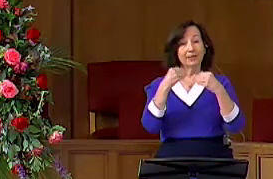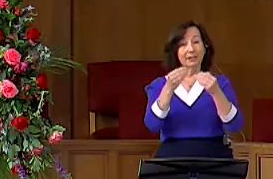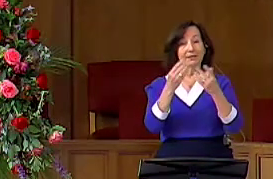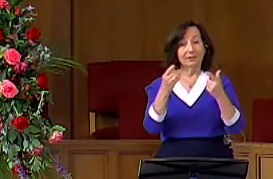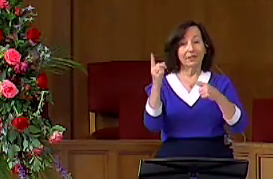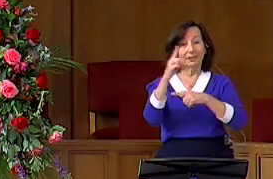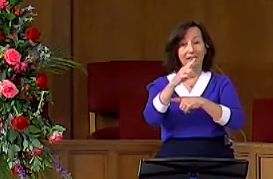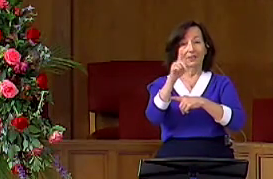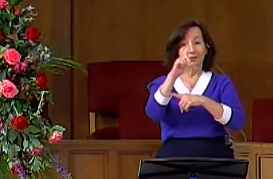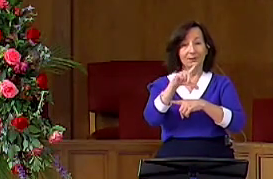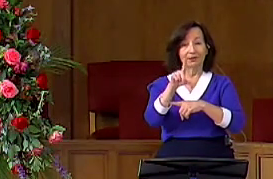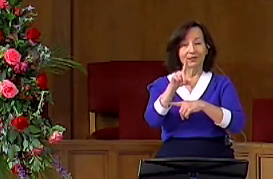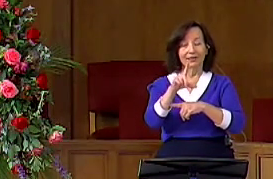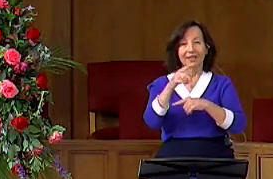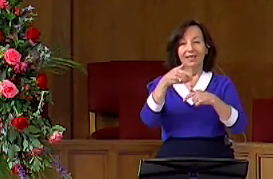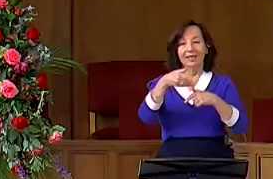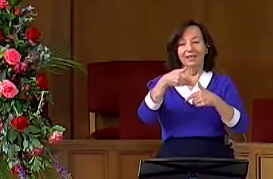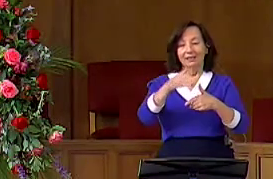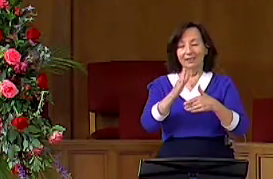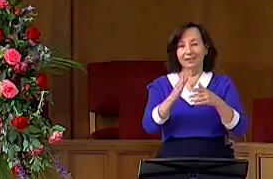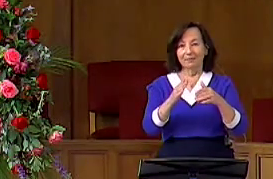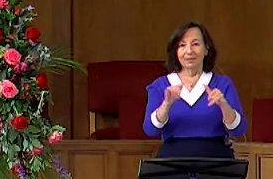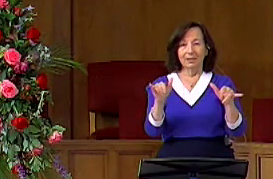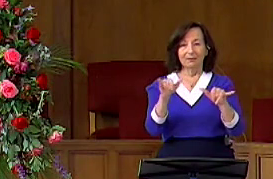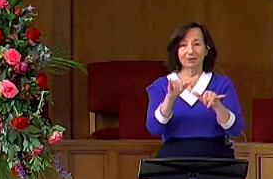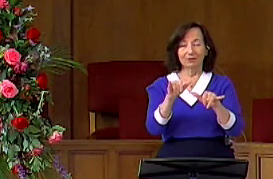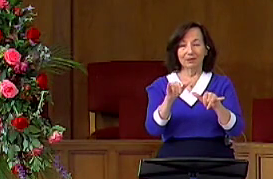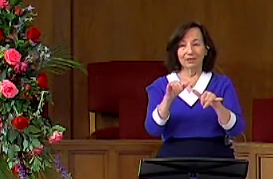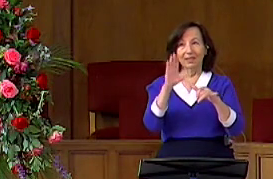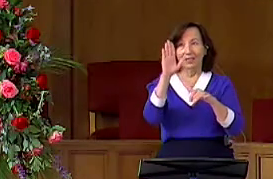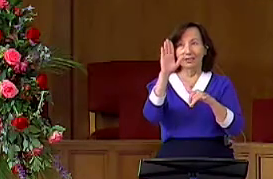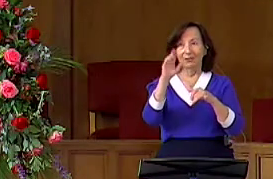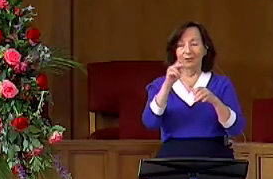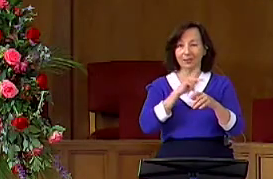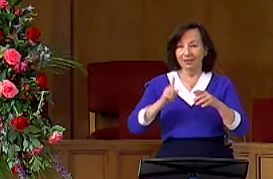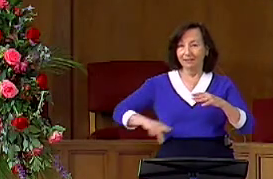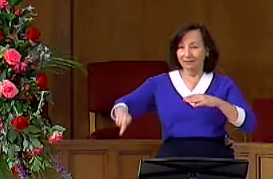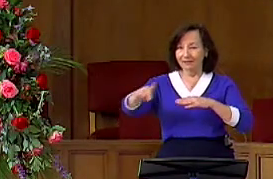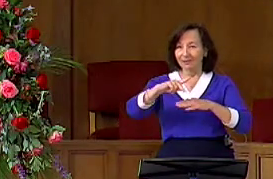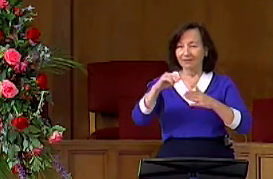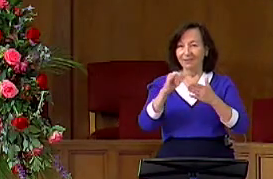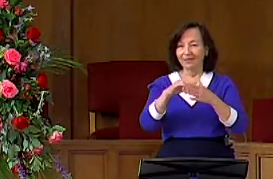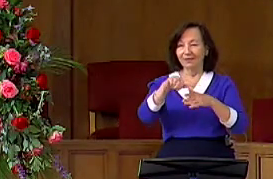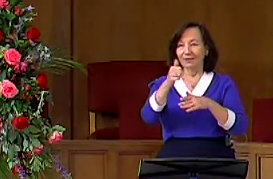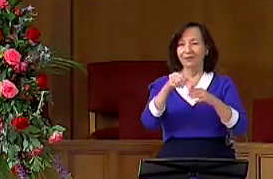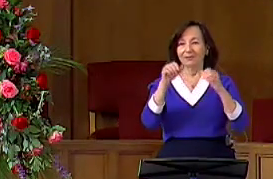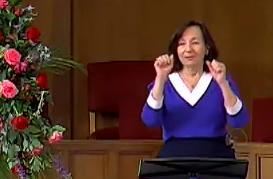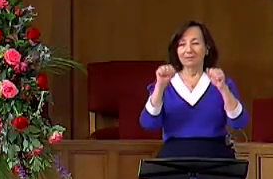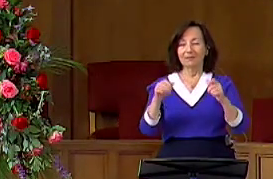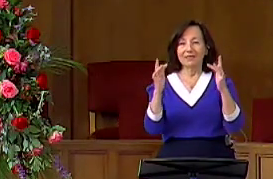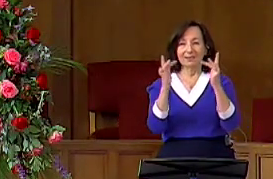God, let this gift be multiplied in your kingdom so that others can be